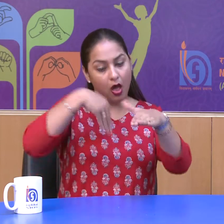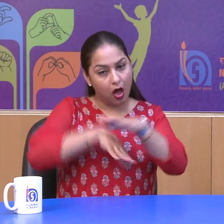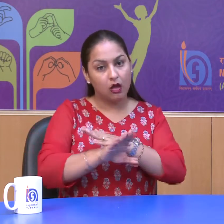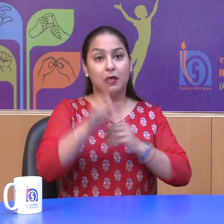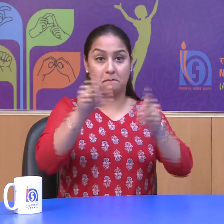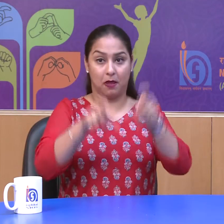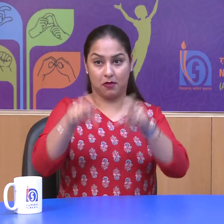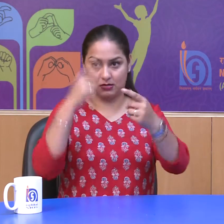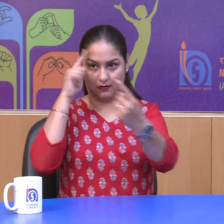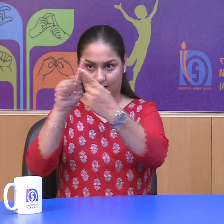people.